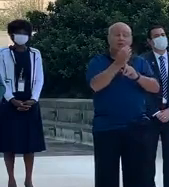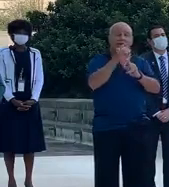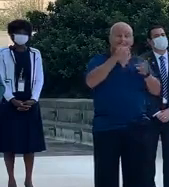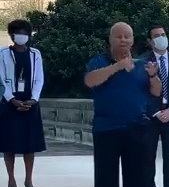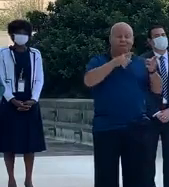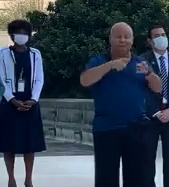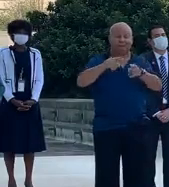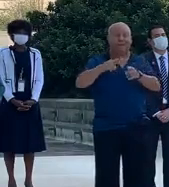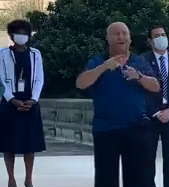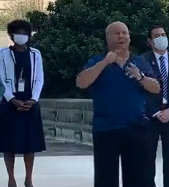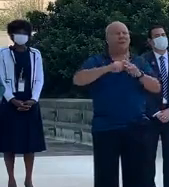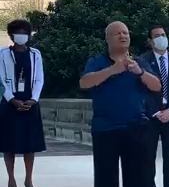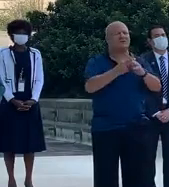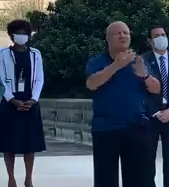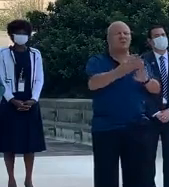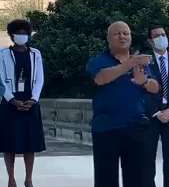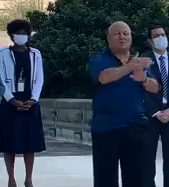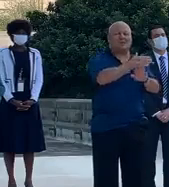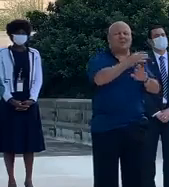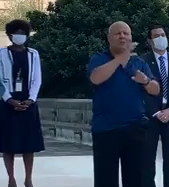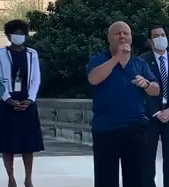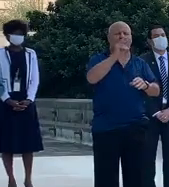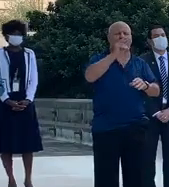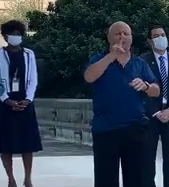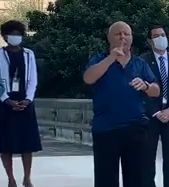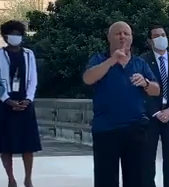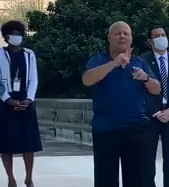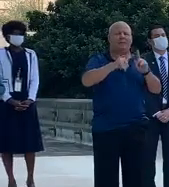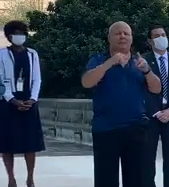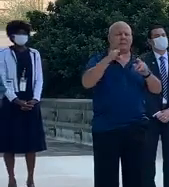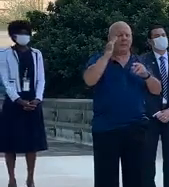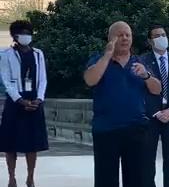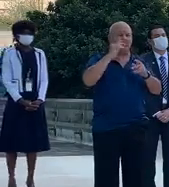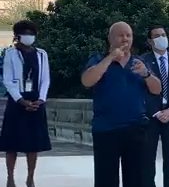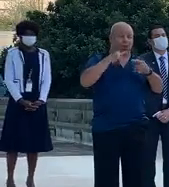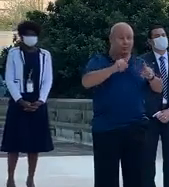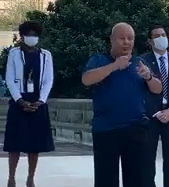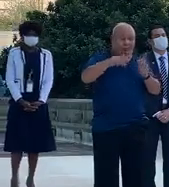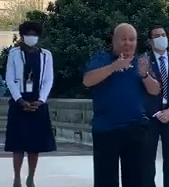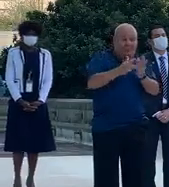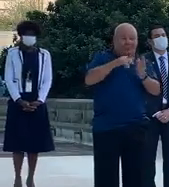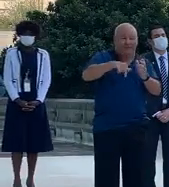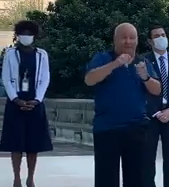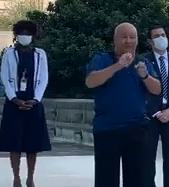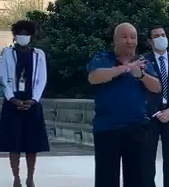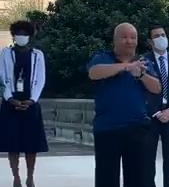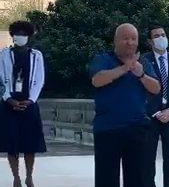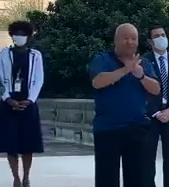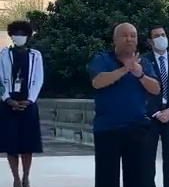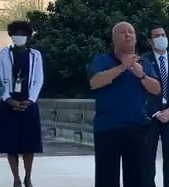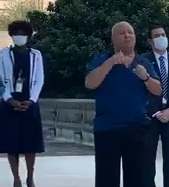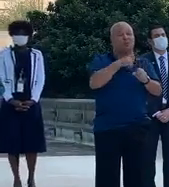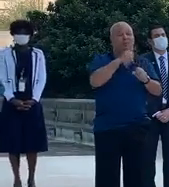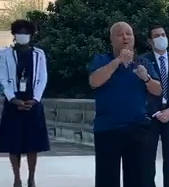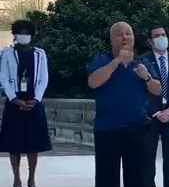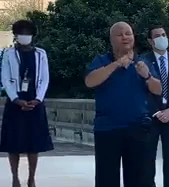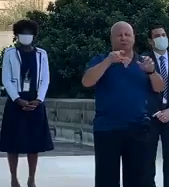we had to do something special in the midst of this pandemic. It's more that Lisa will share with you about that.